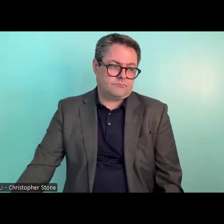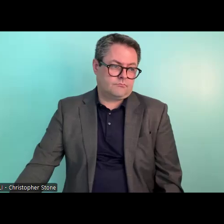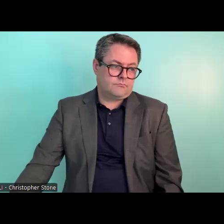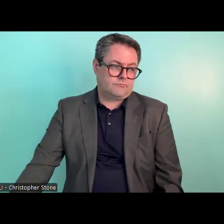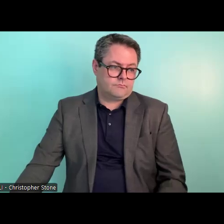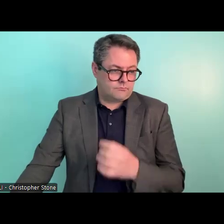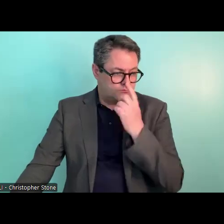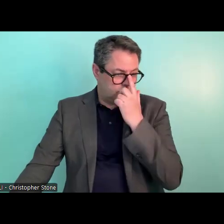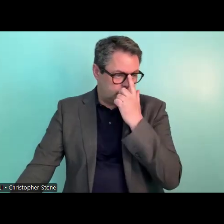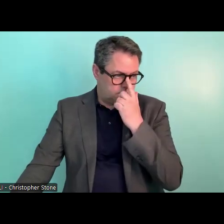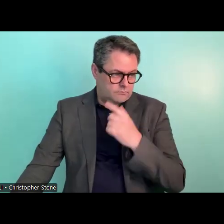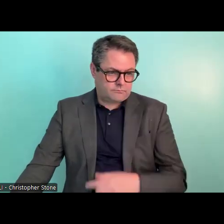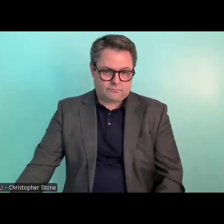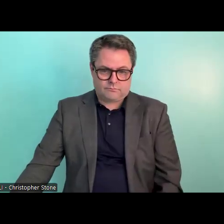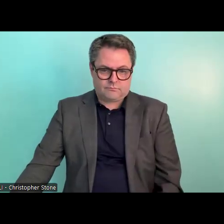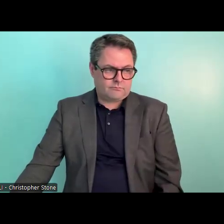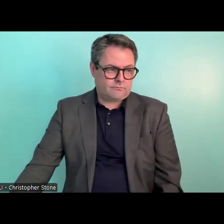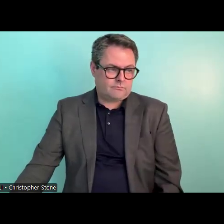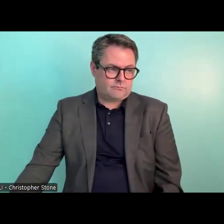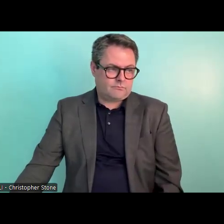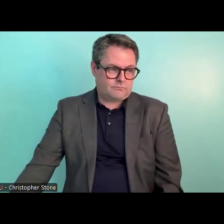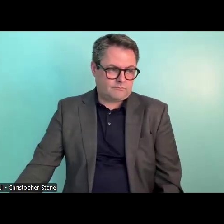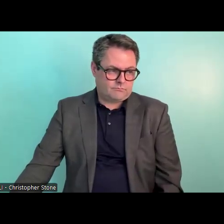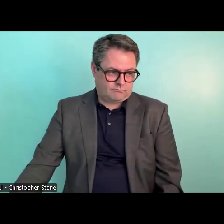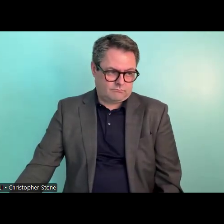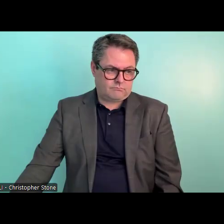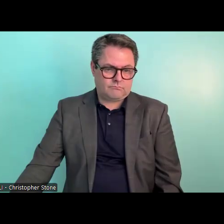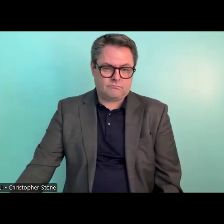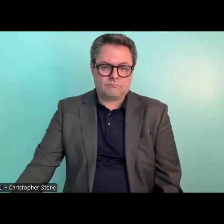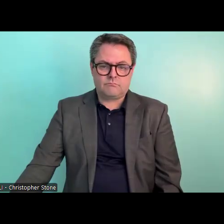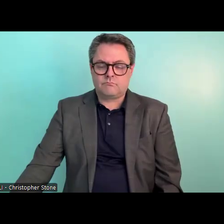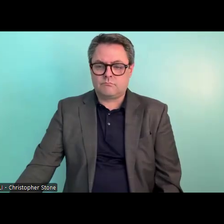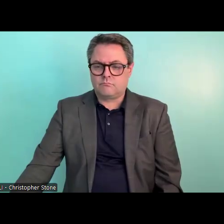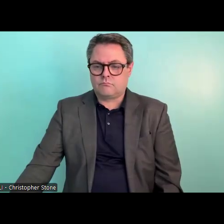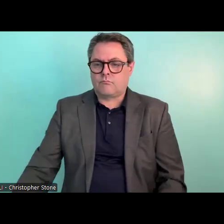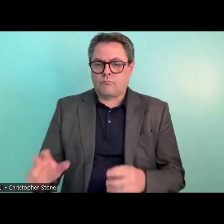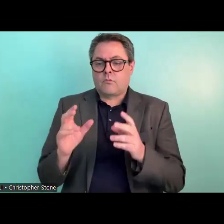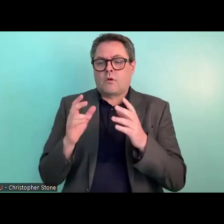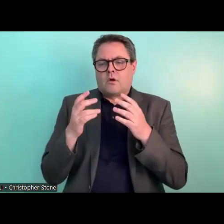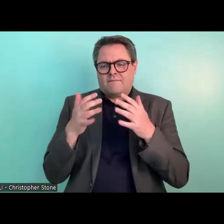item.